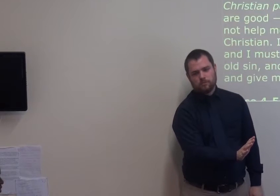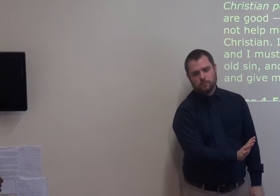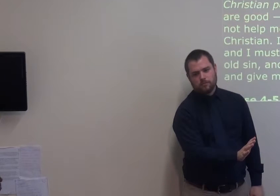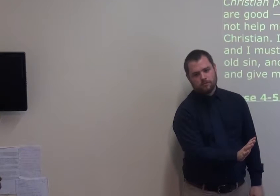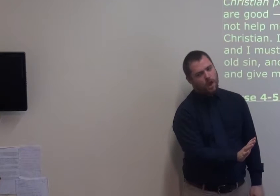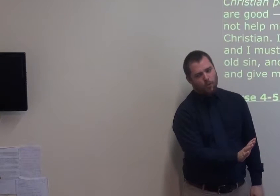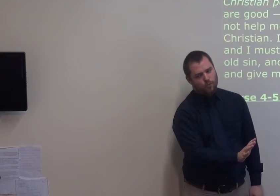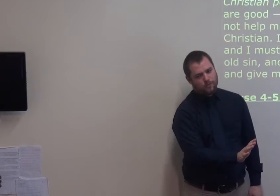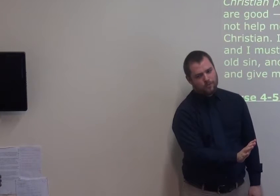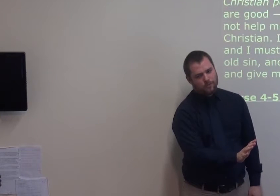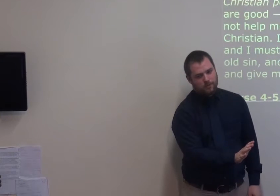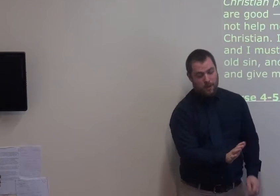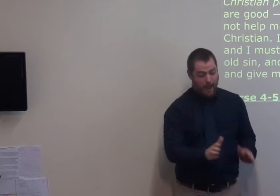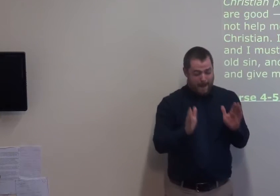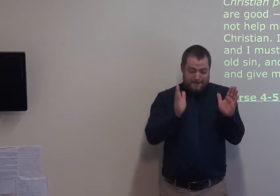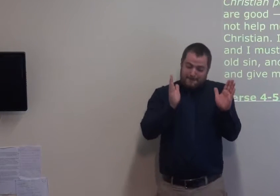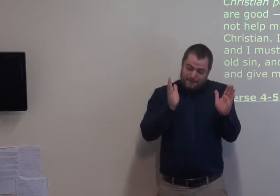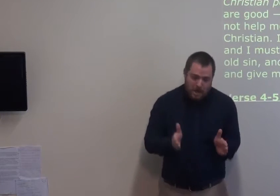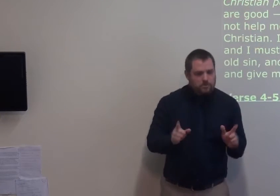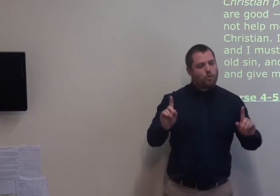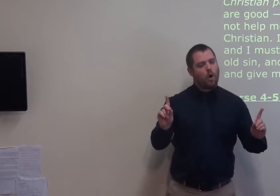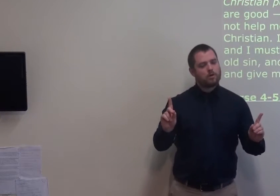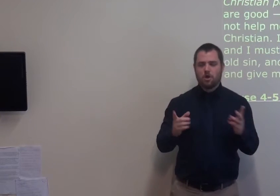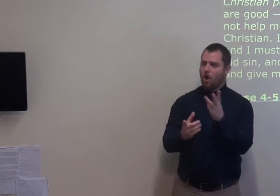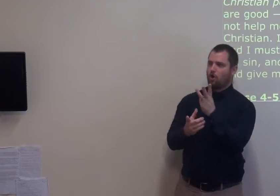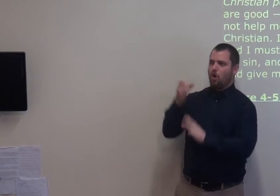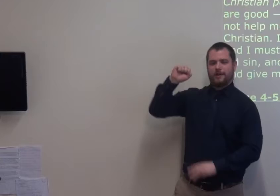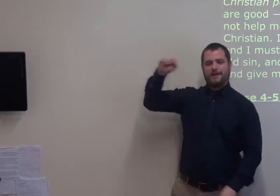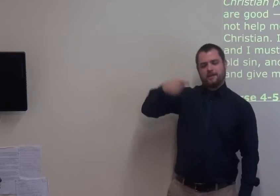I must hear God's call, and I must obey.